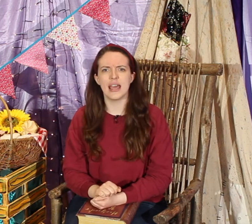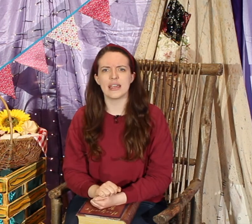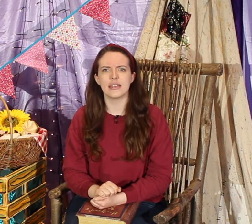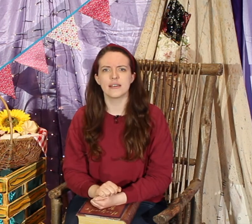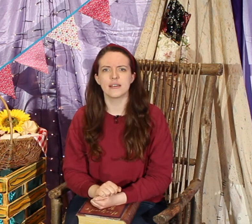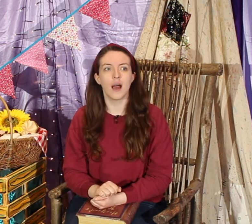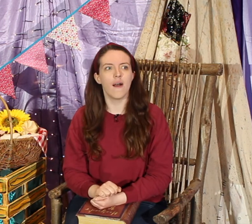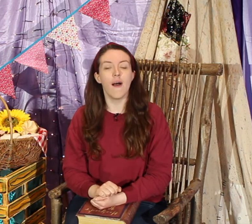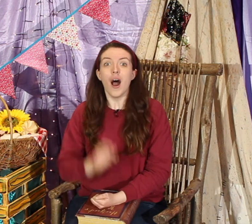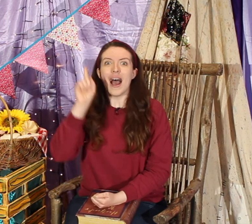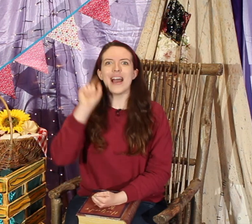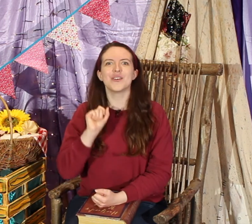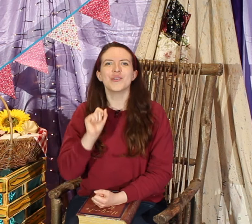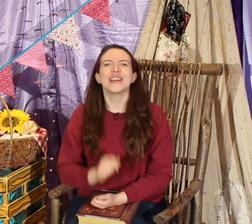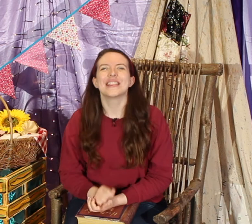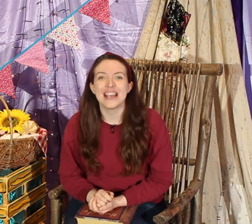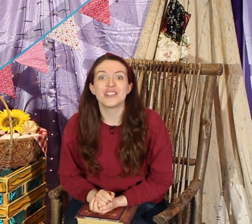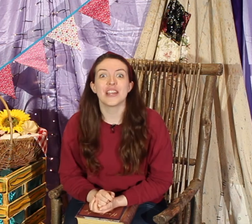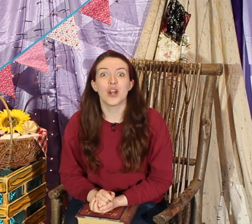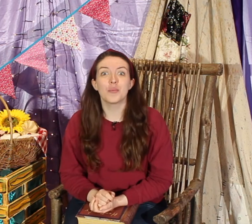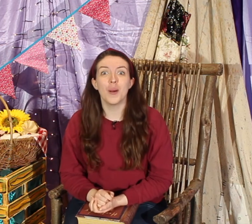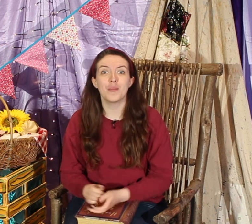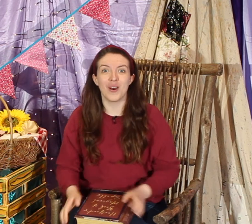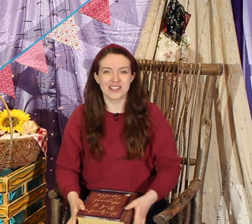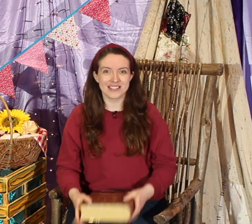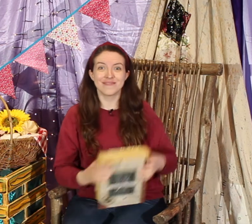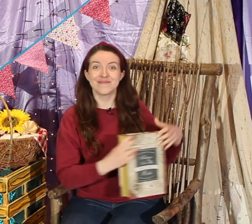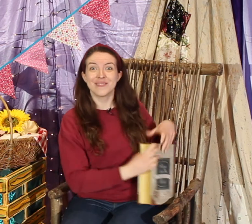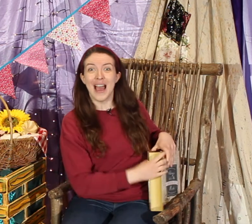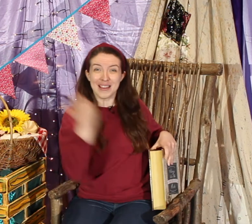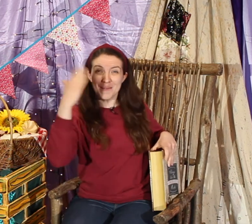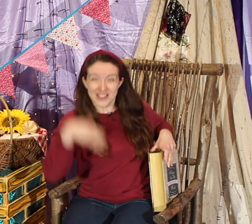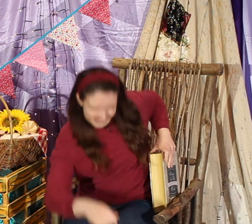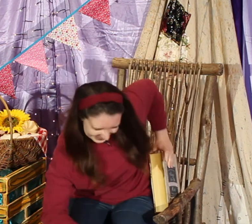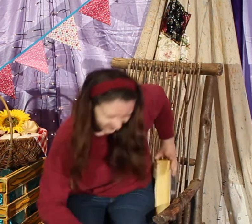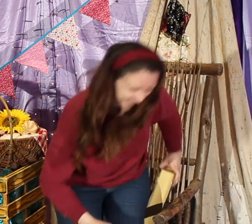today? I know, let's check our prop box. Come on.